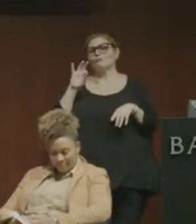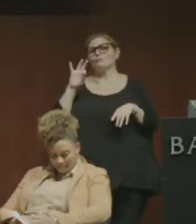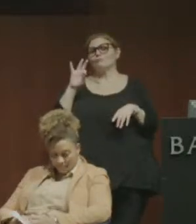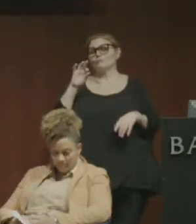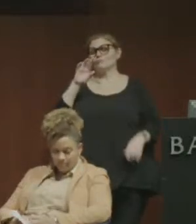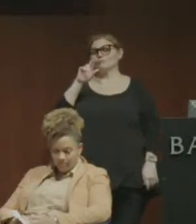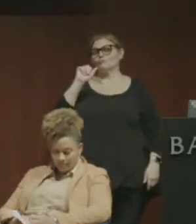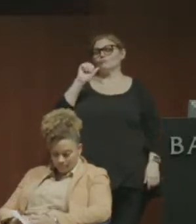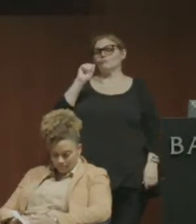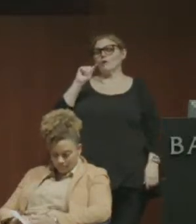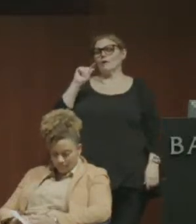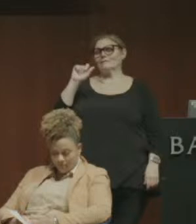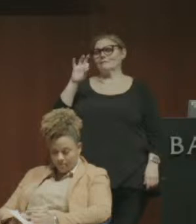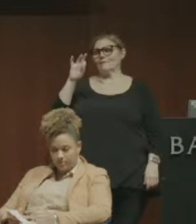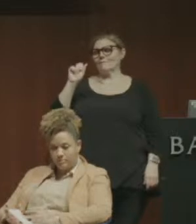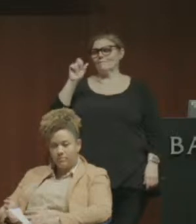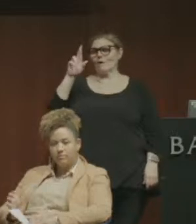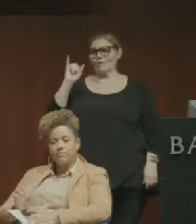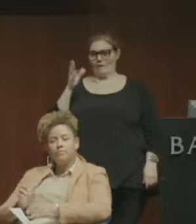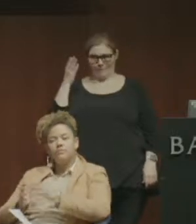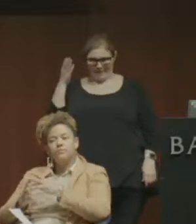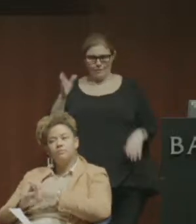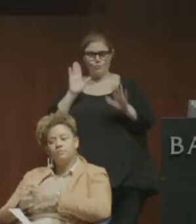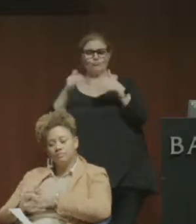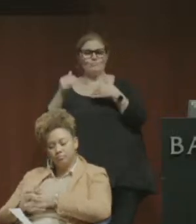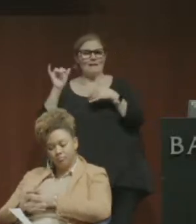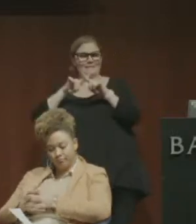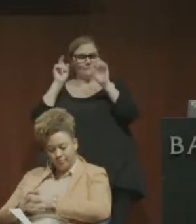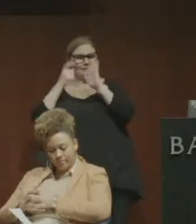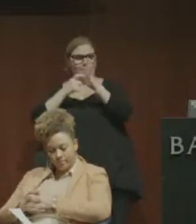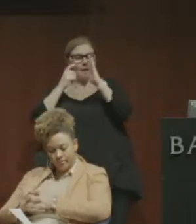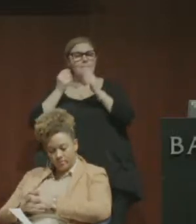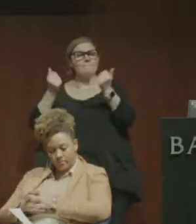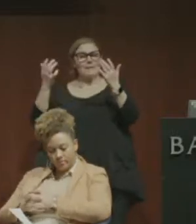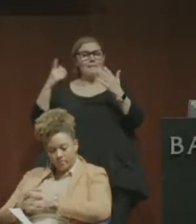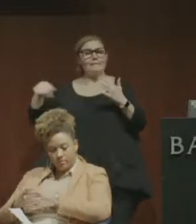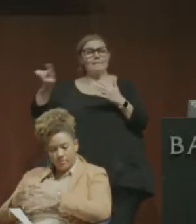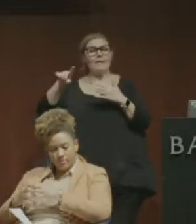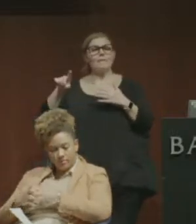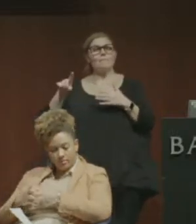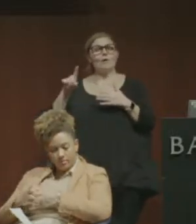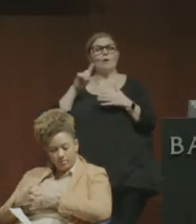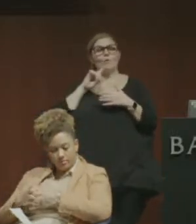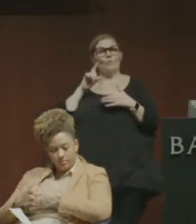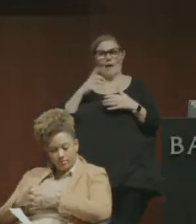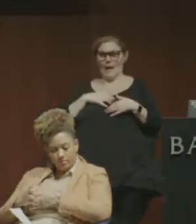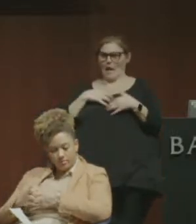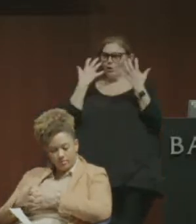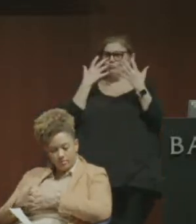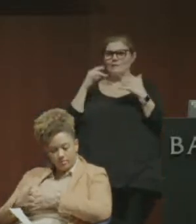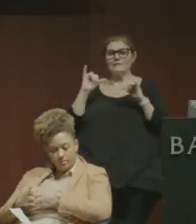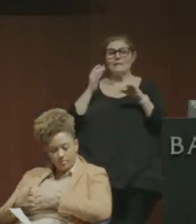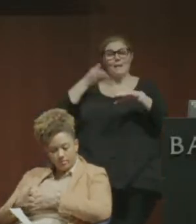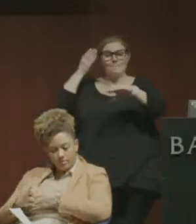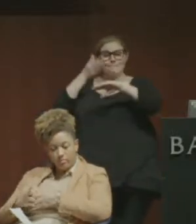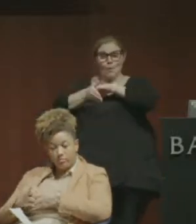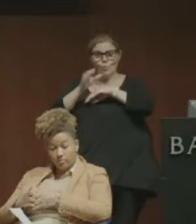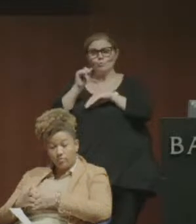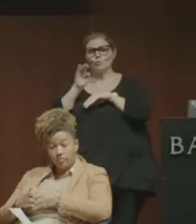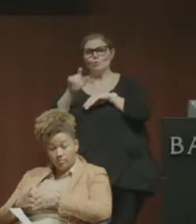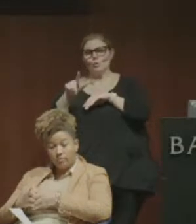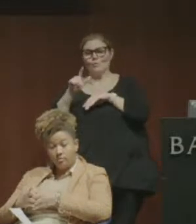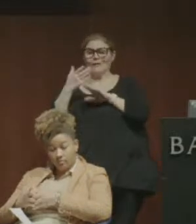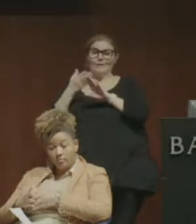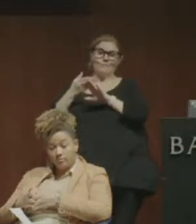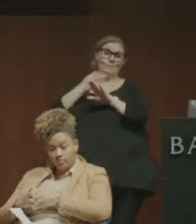different set of demands. They were also present in the room. Many of them were just as angry at post-colonial governments as they